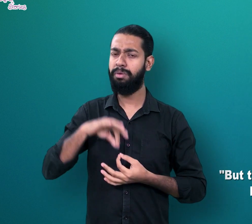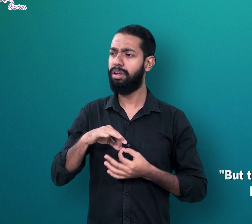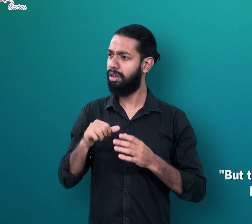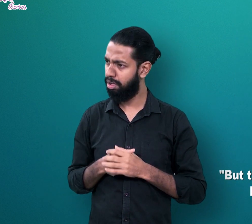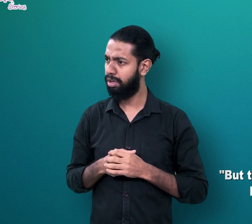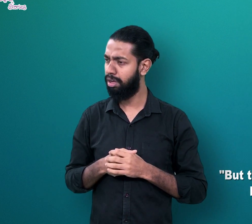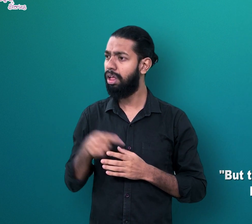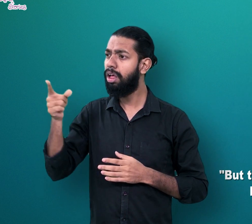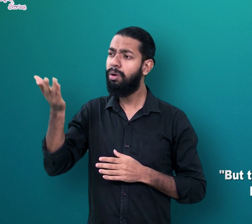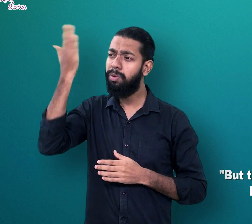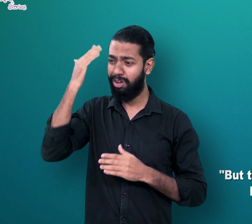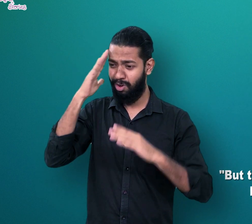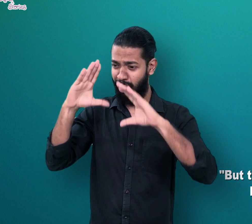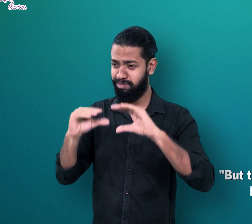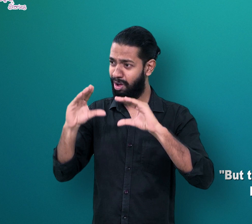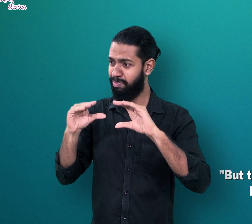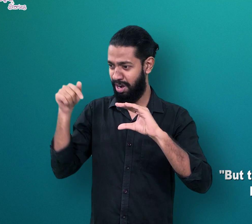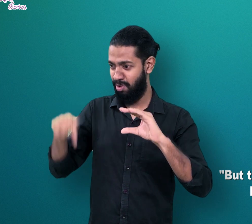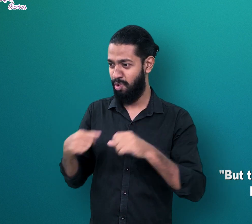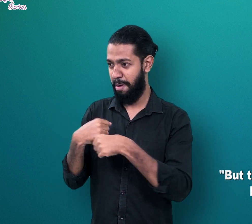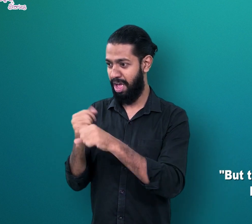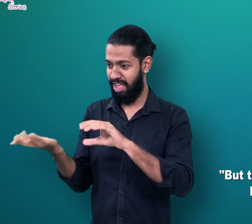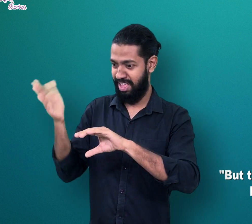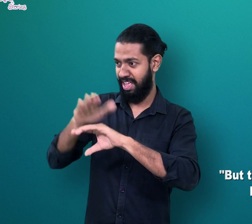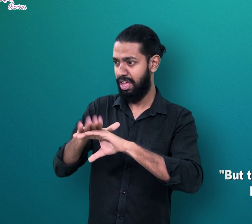"But there certainly was a pillow cover before you made a new one."